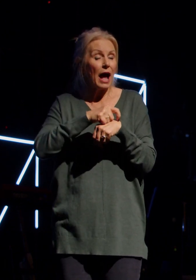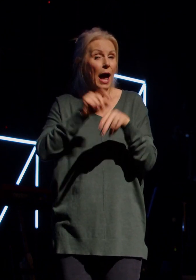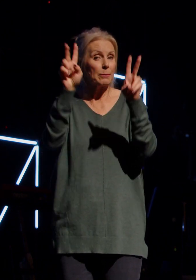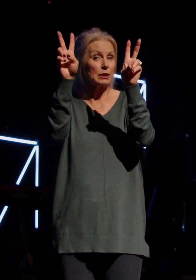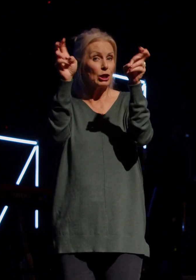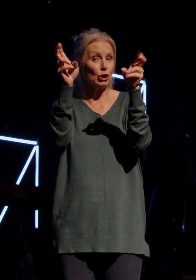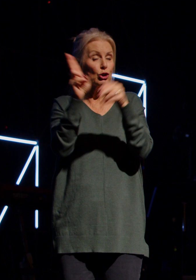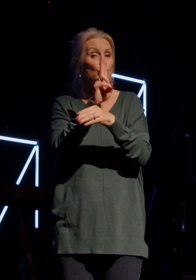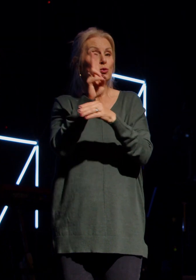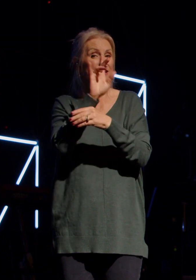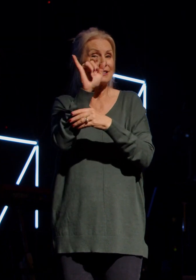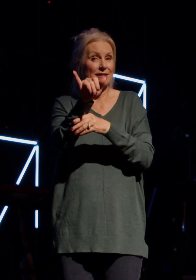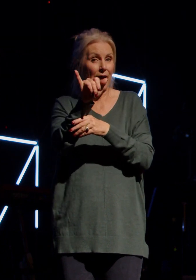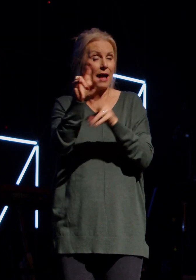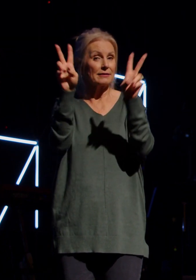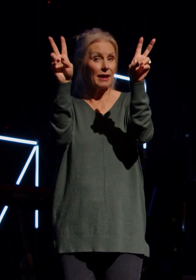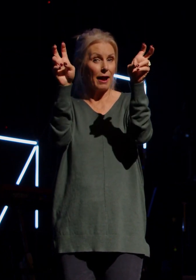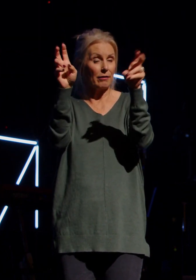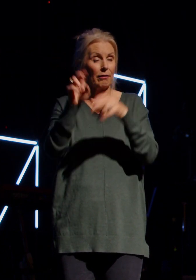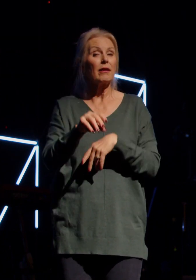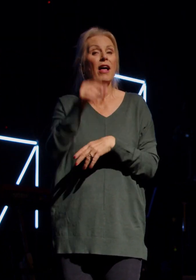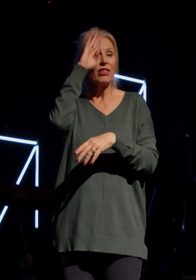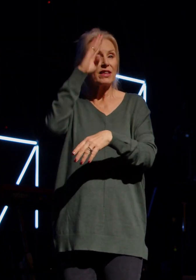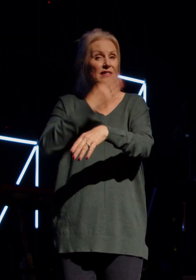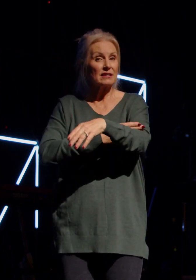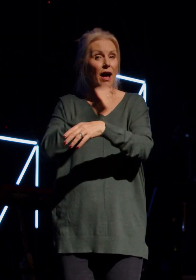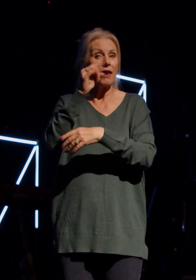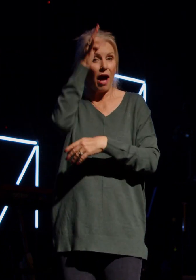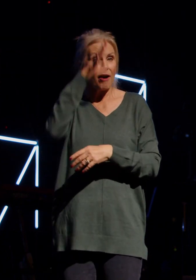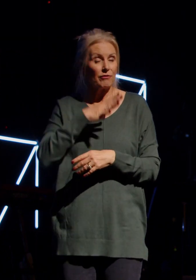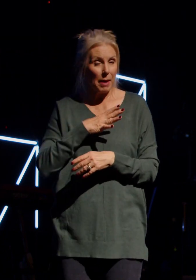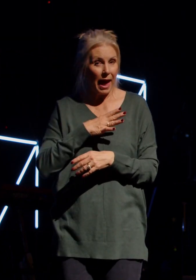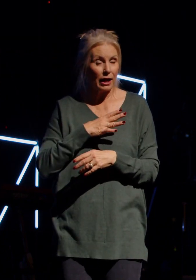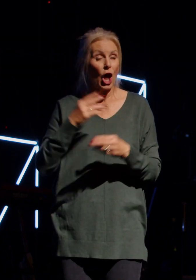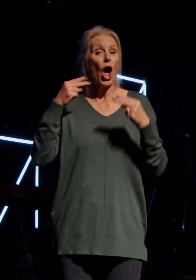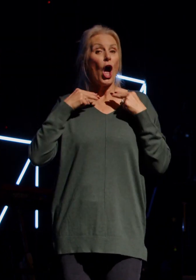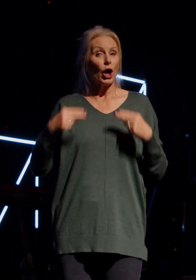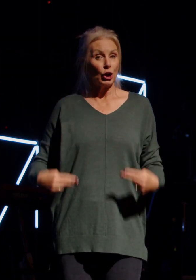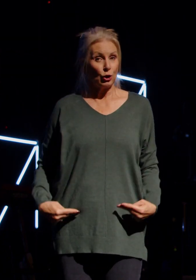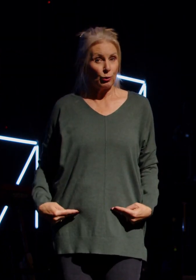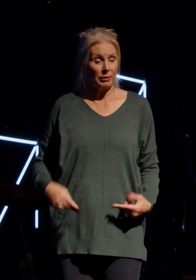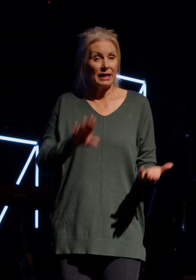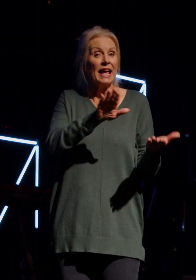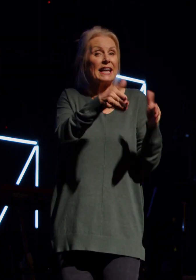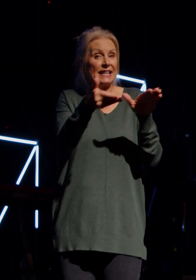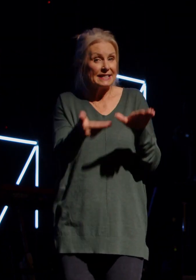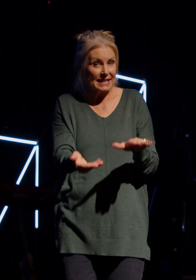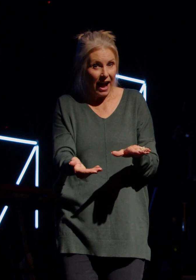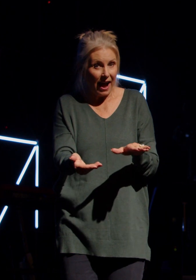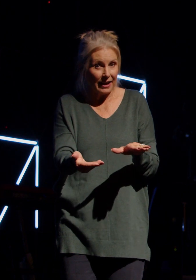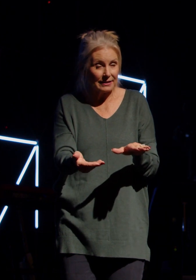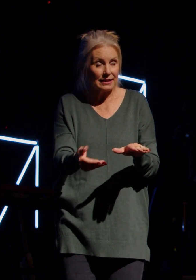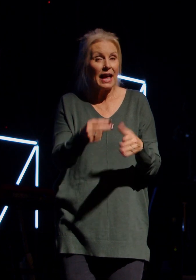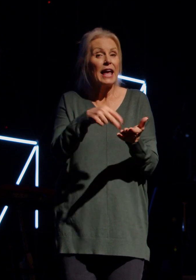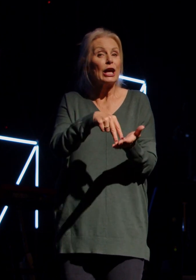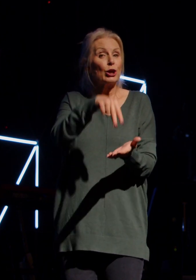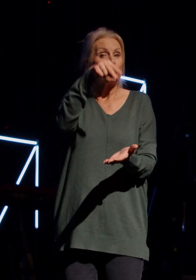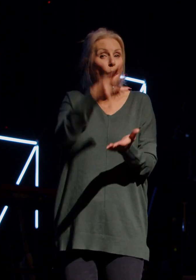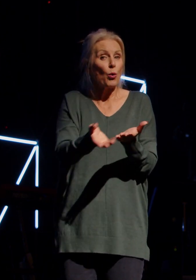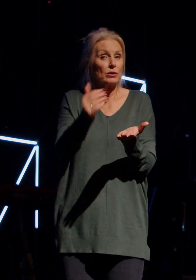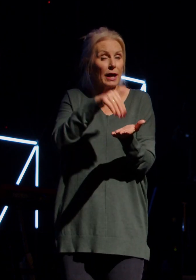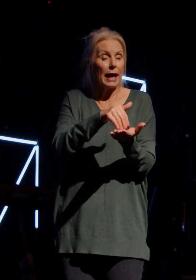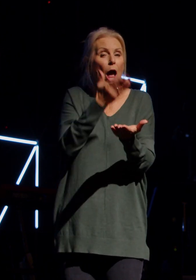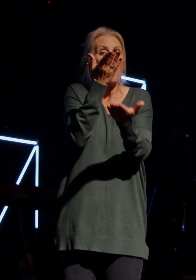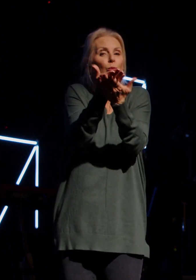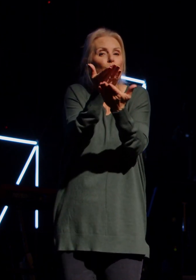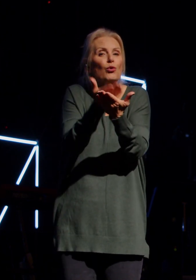that it's the Son of Man that came, a human. It's the Son of Man that died. It's the Son of Man that rose again,